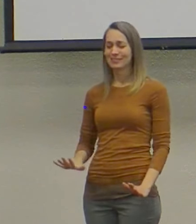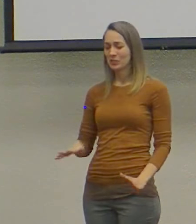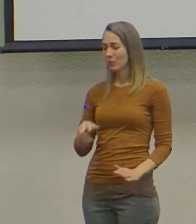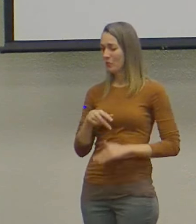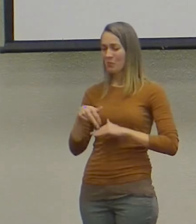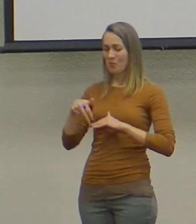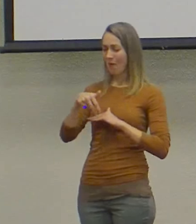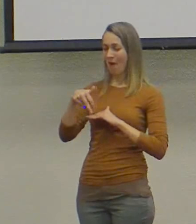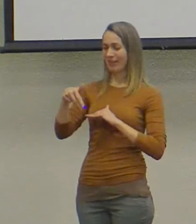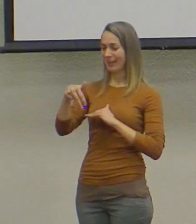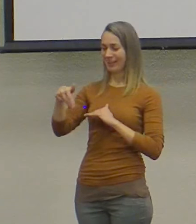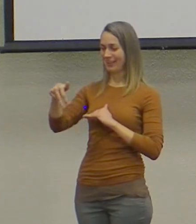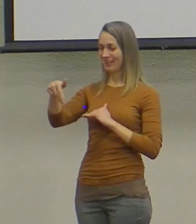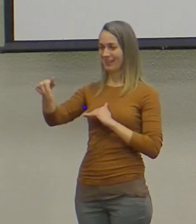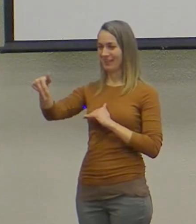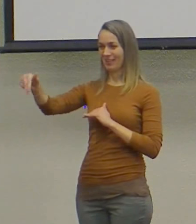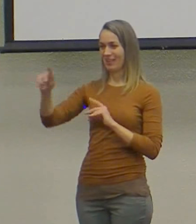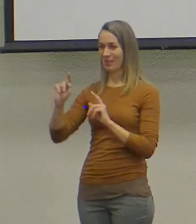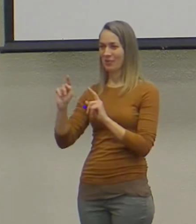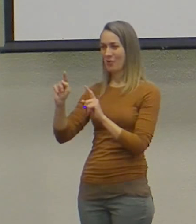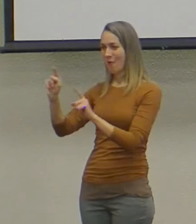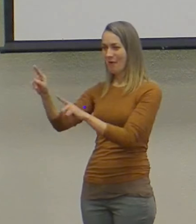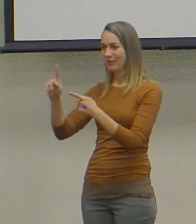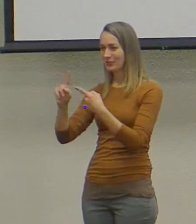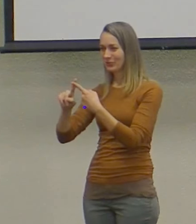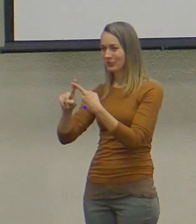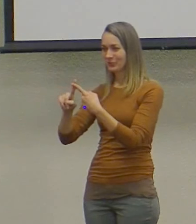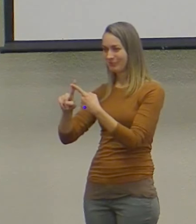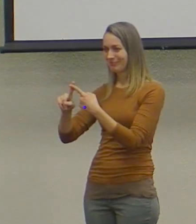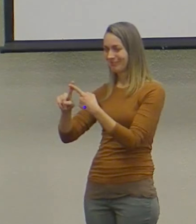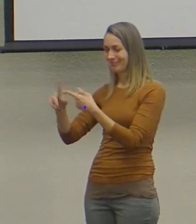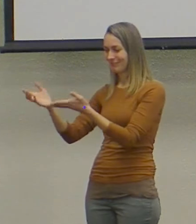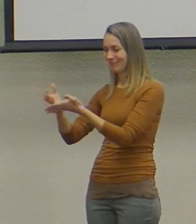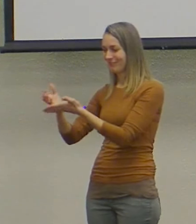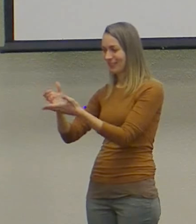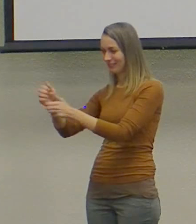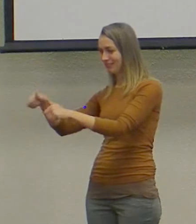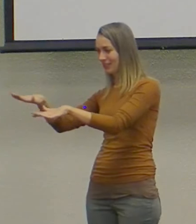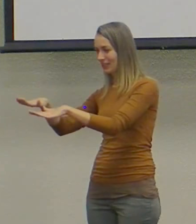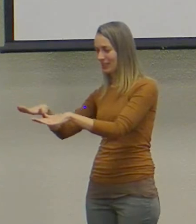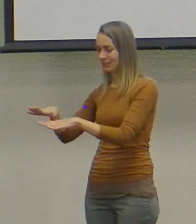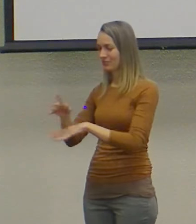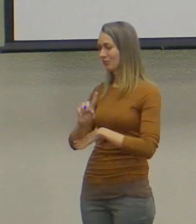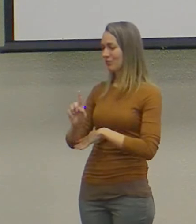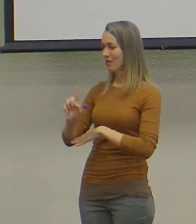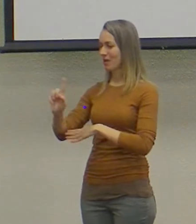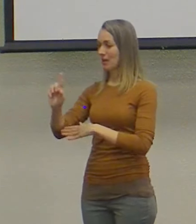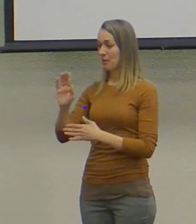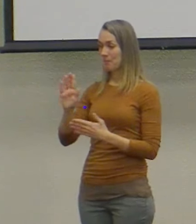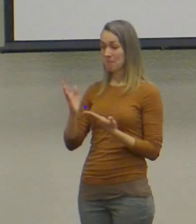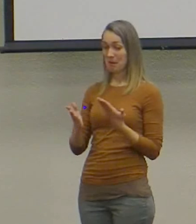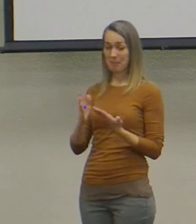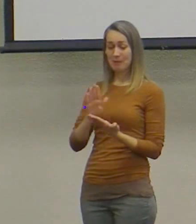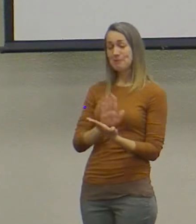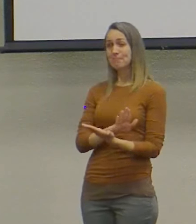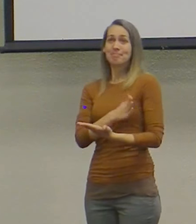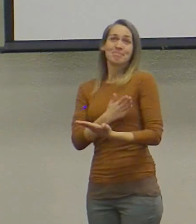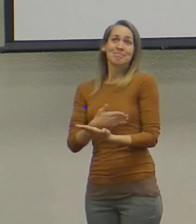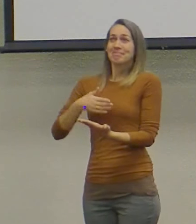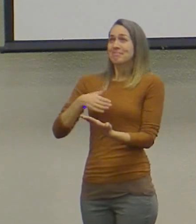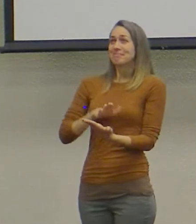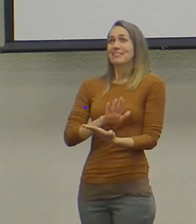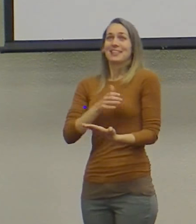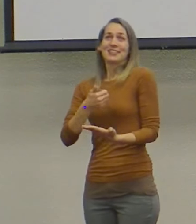through the community and out to the threshing floor. And you can see her as she goes. Perhaps she's even humming, maybe singing a little bit